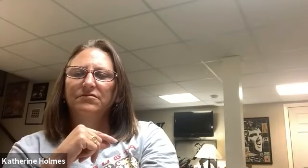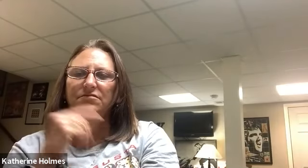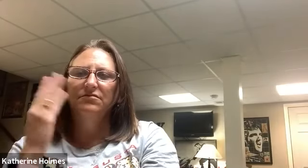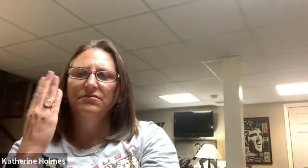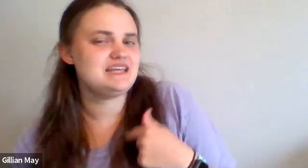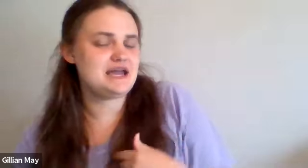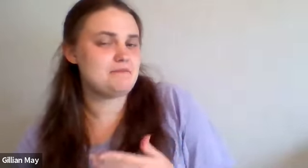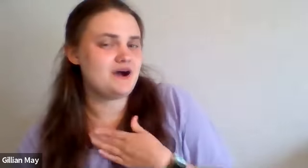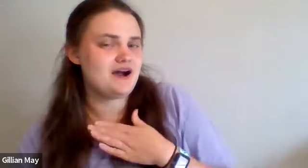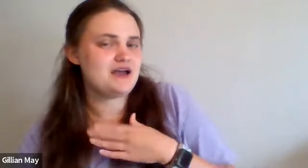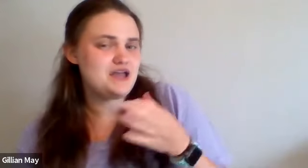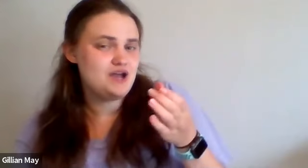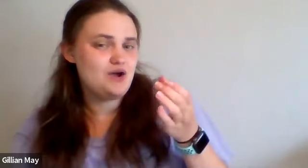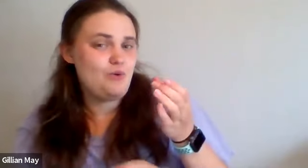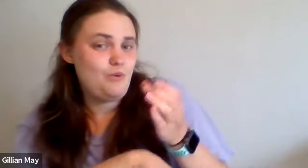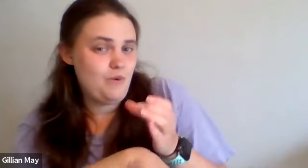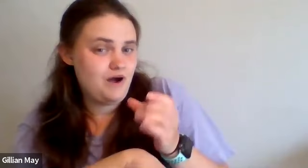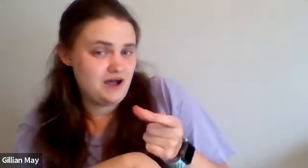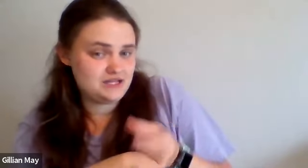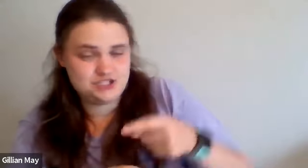So I was saying my watch